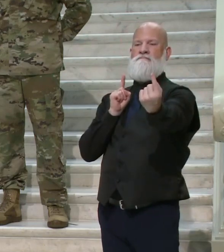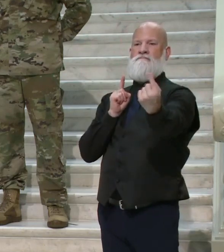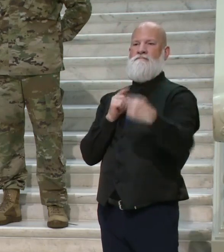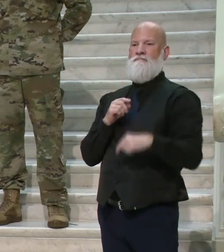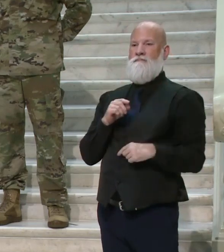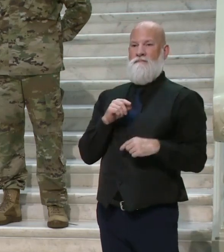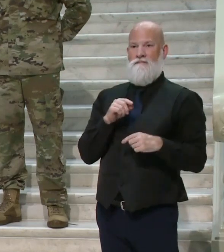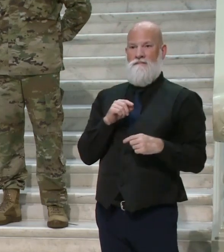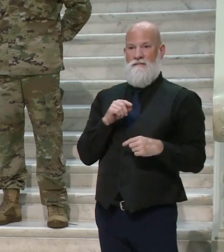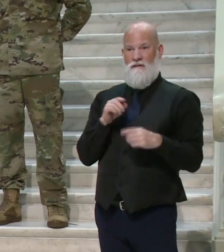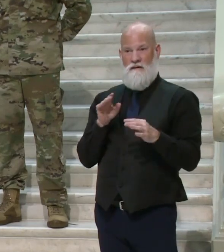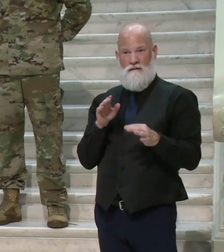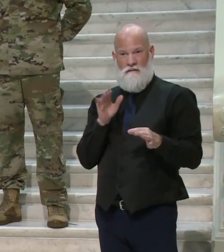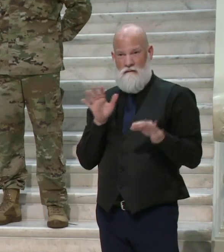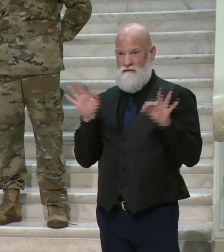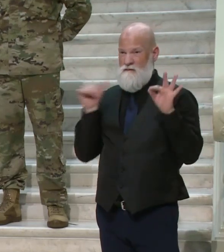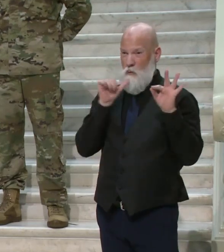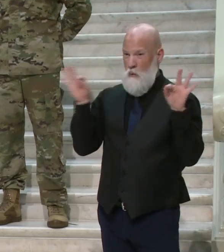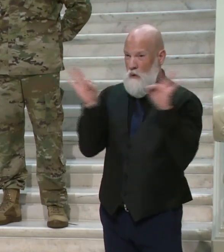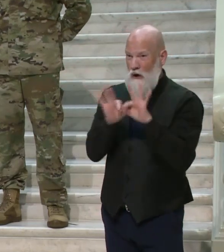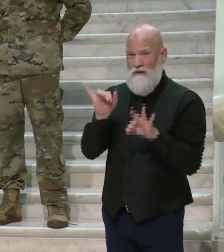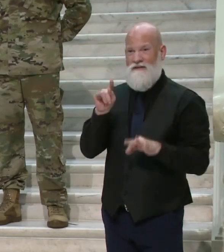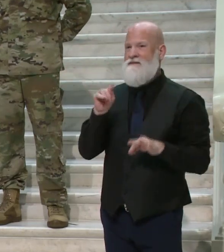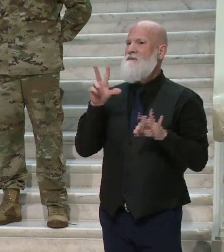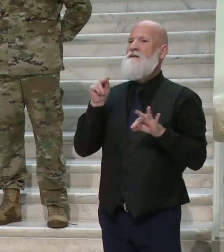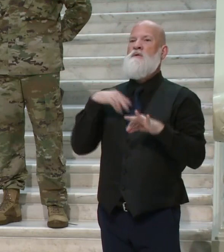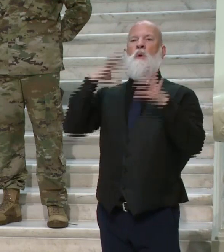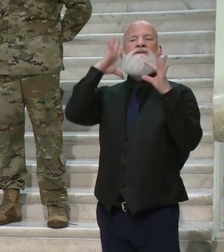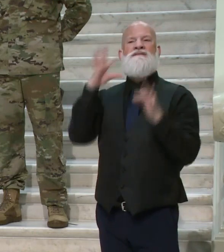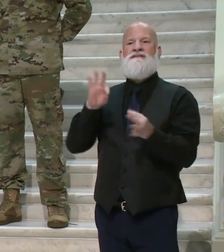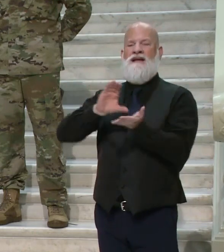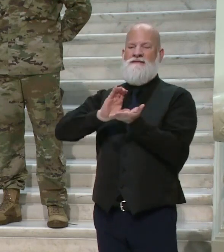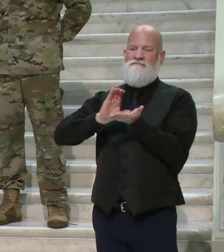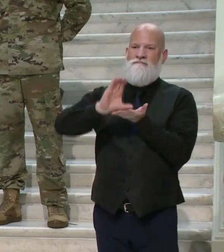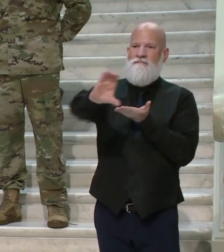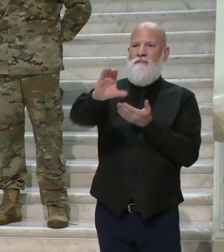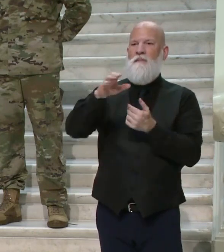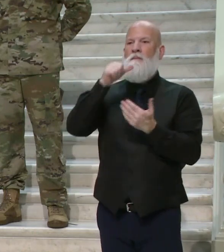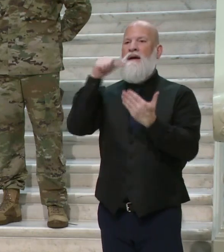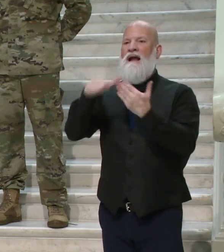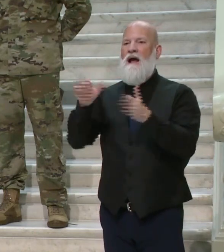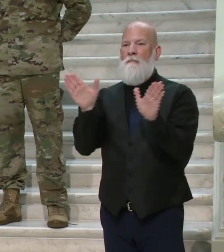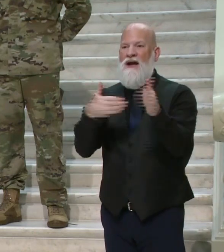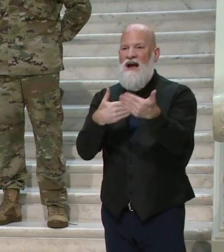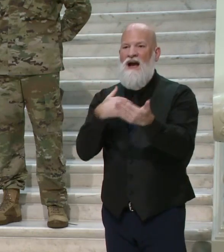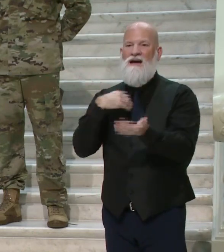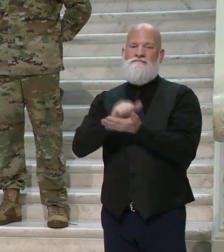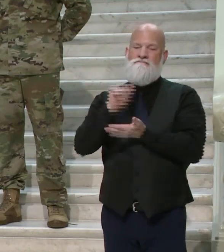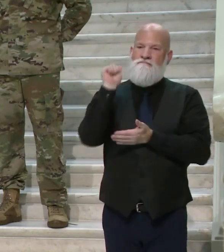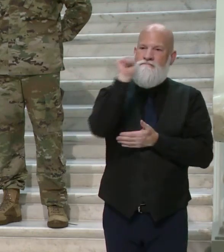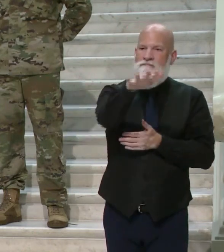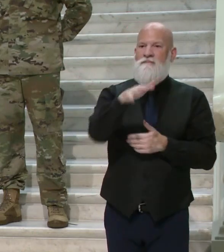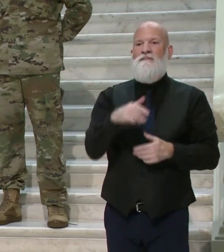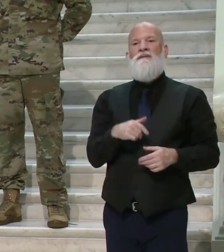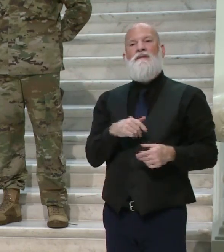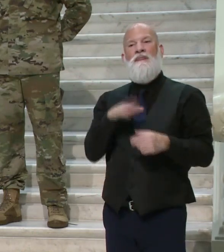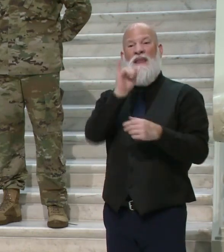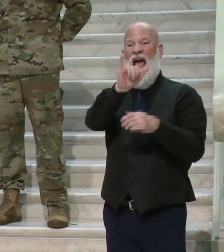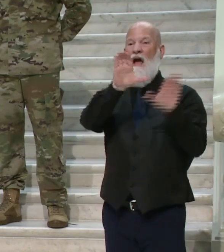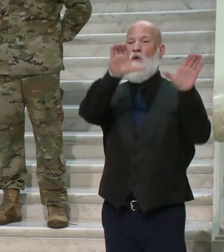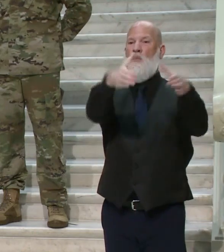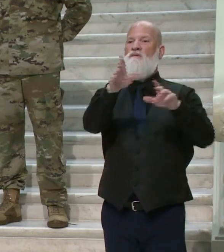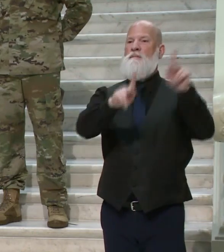I left them in the mailbox for her and called her. That is the population that we're going to have to continue to take good care